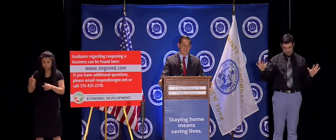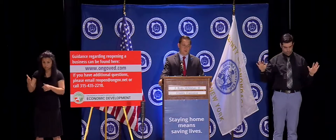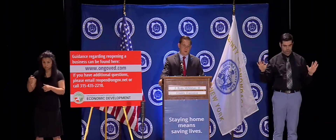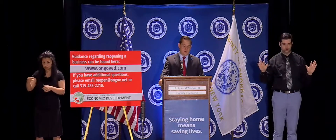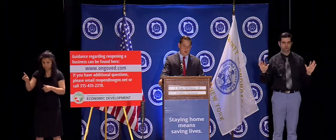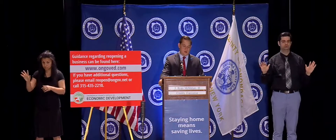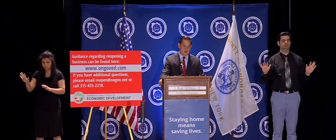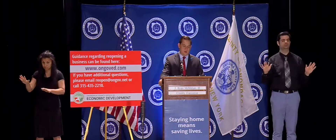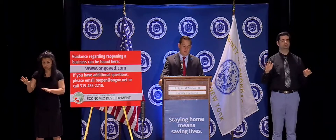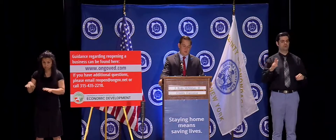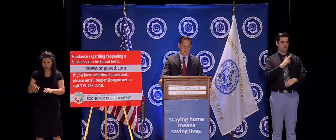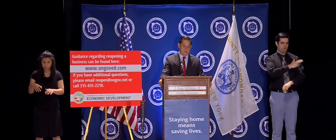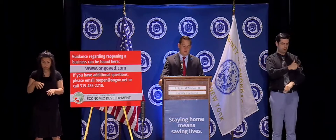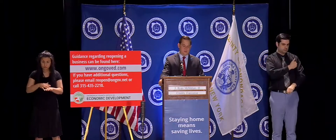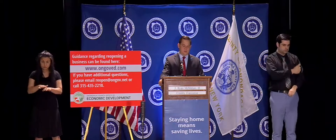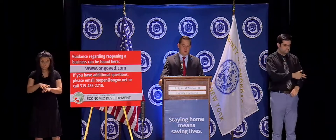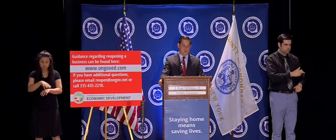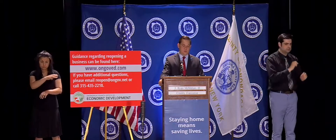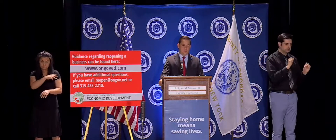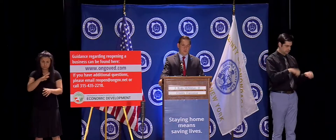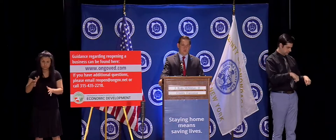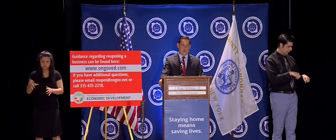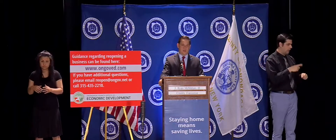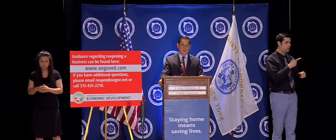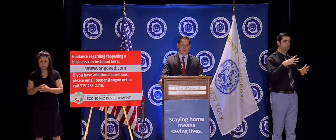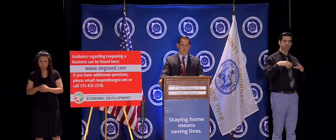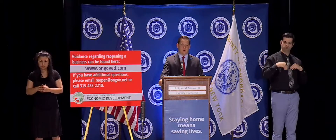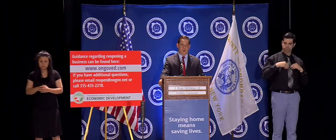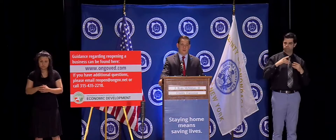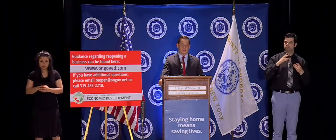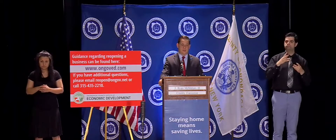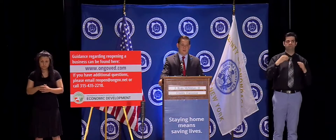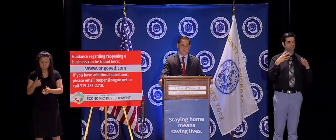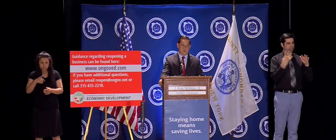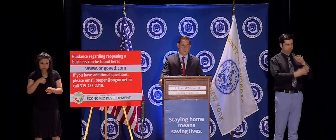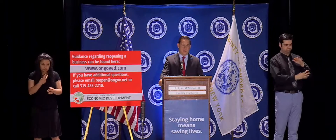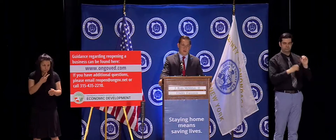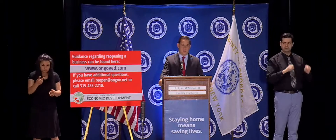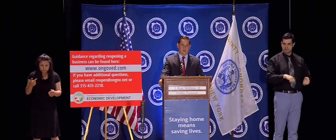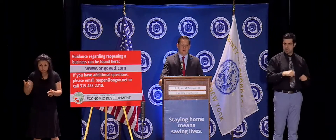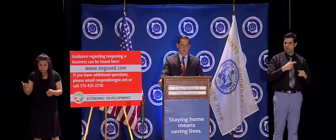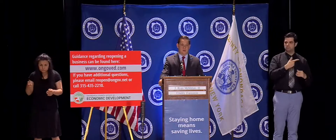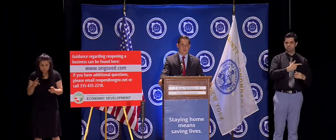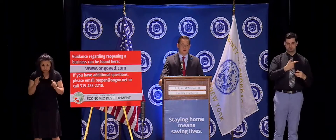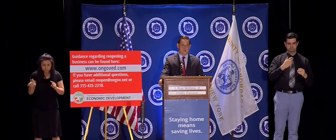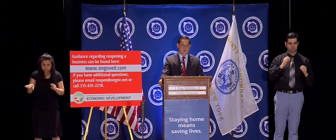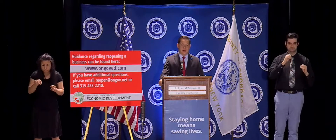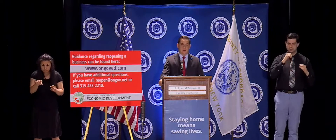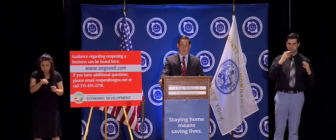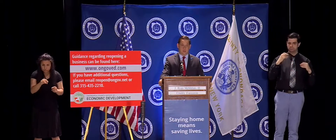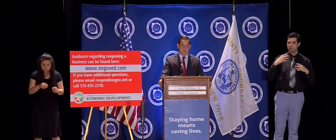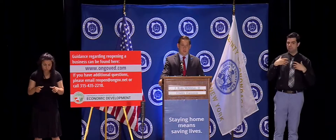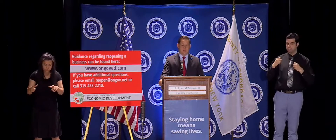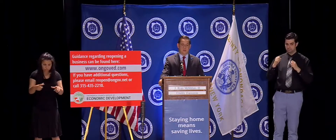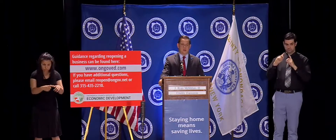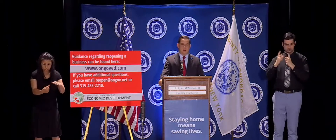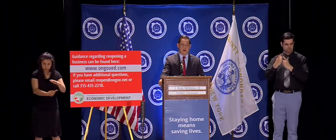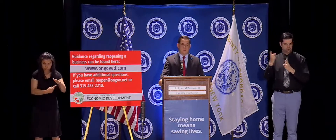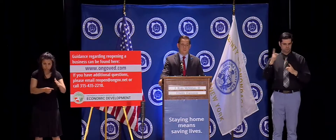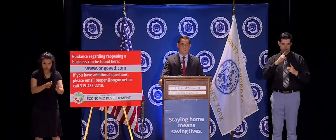jeopardy. Our ability to trace and quarantine is not in